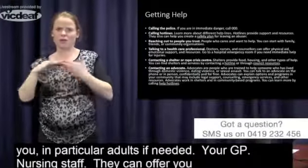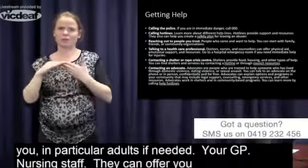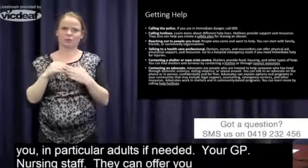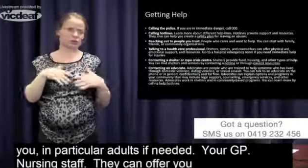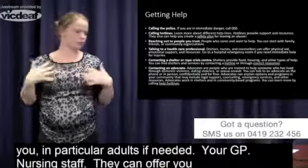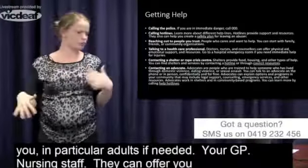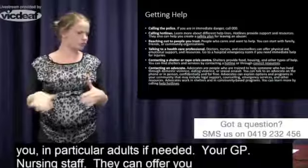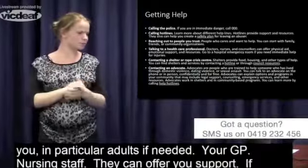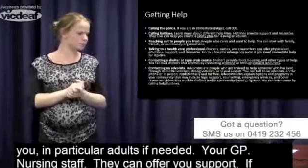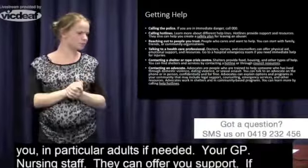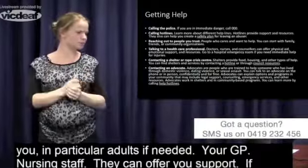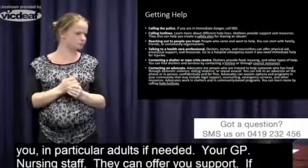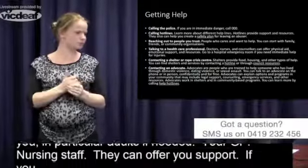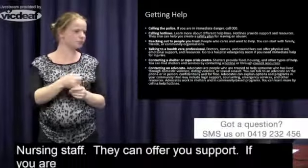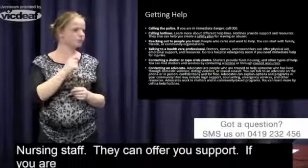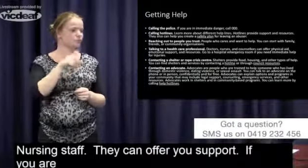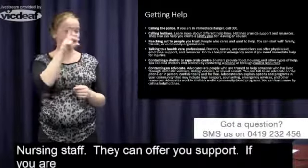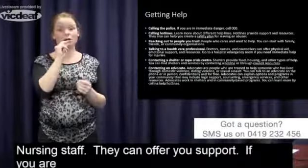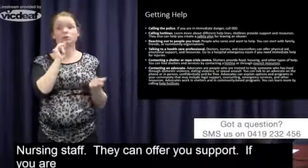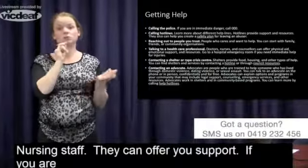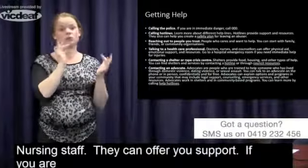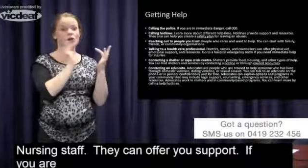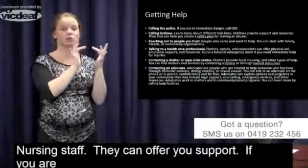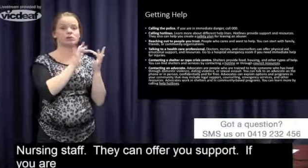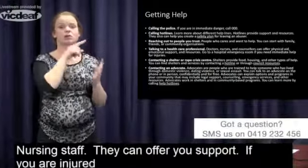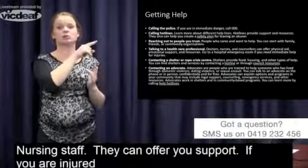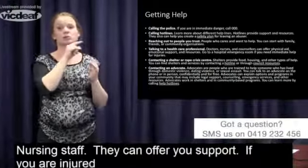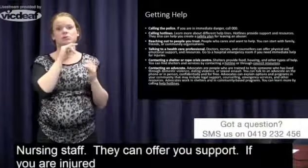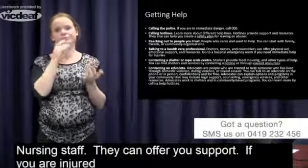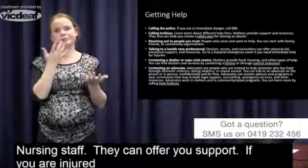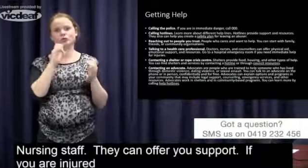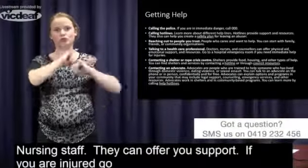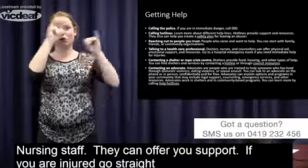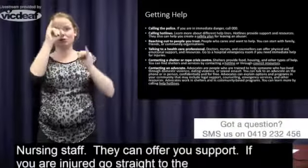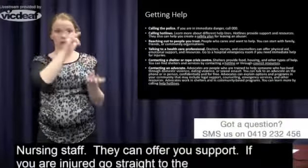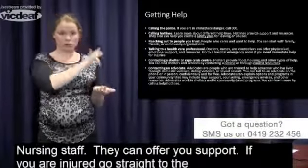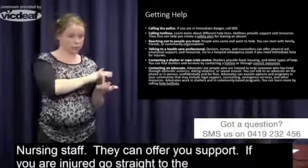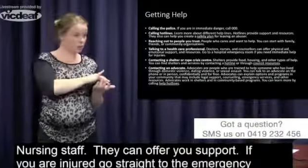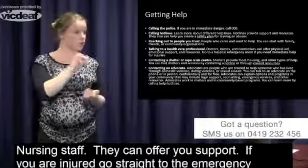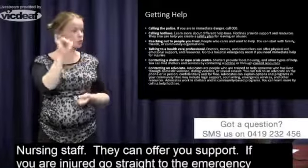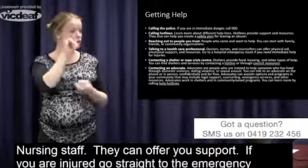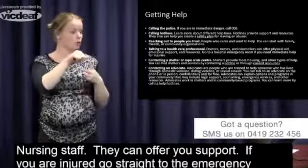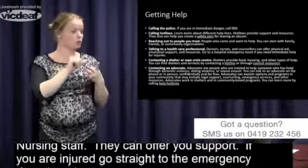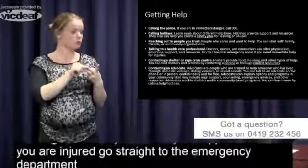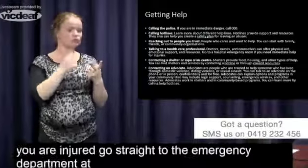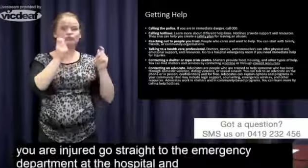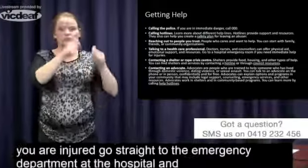are injured at all, please go straight to the emergency department at the hospital and they can help you. You can contact a crisis